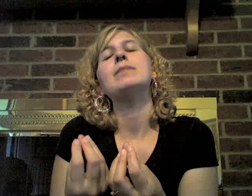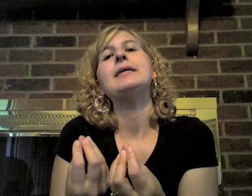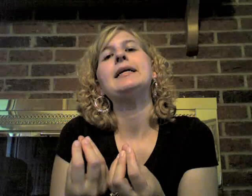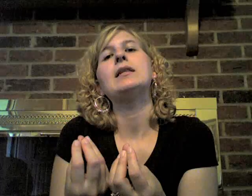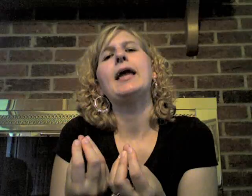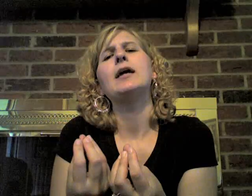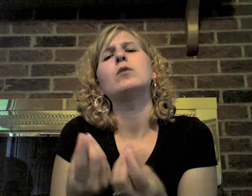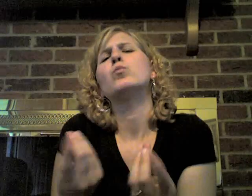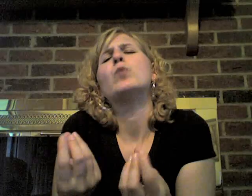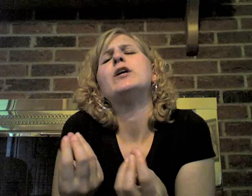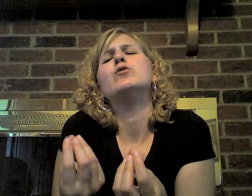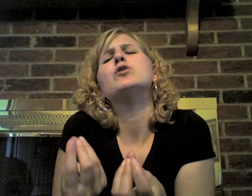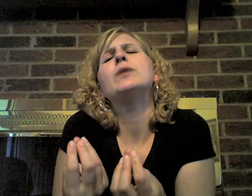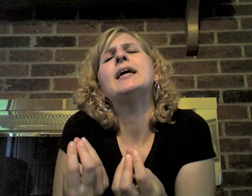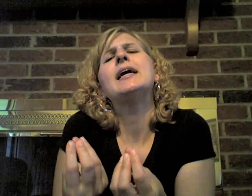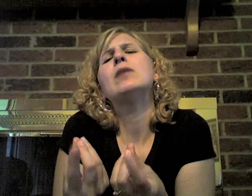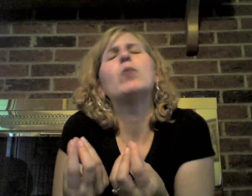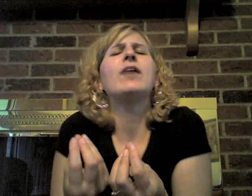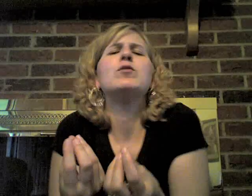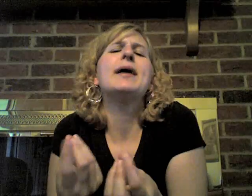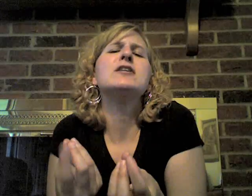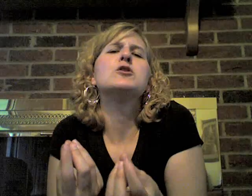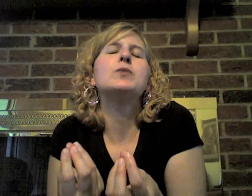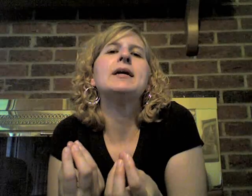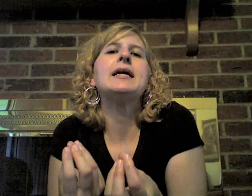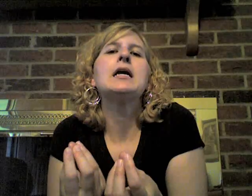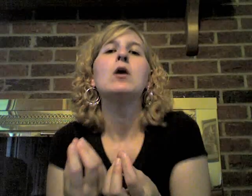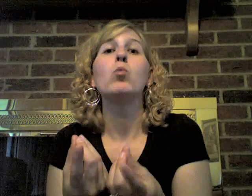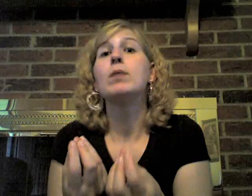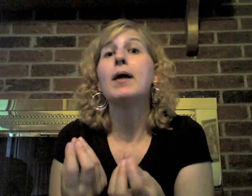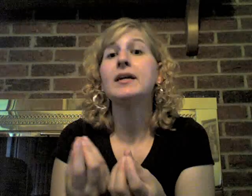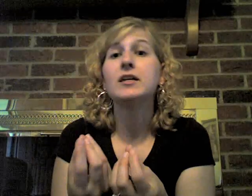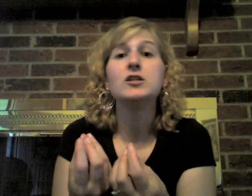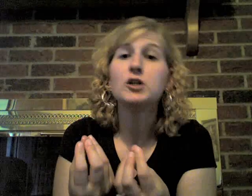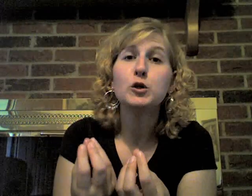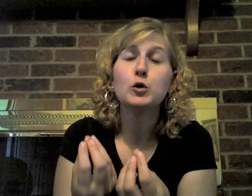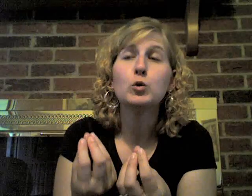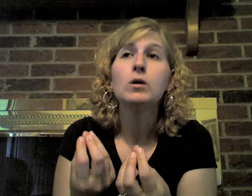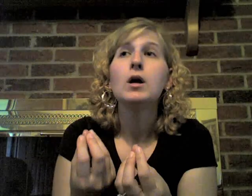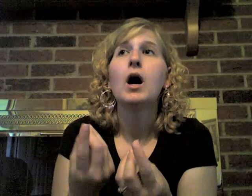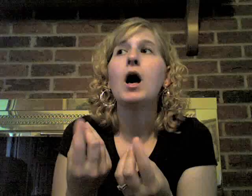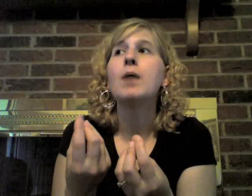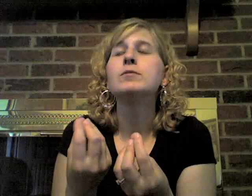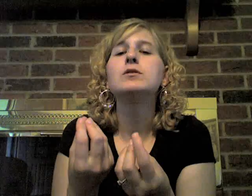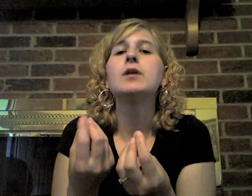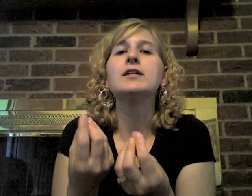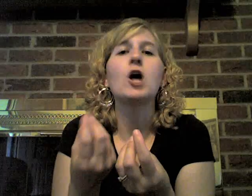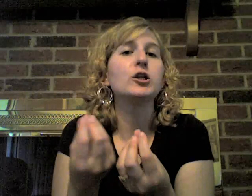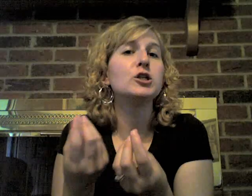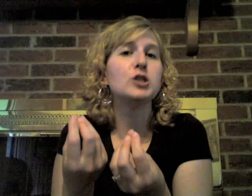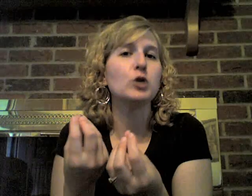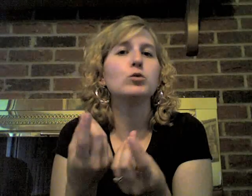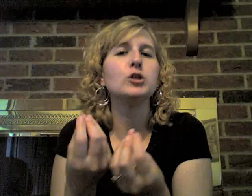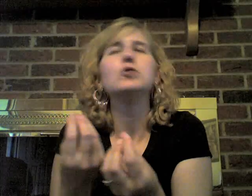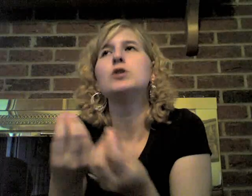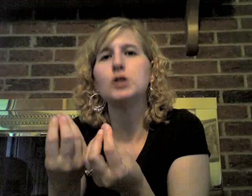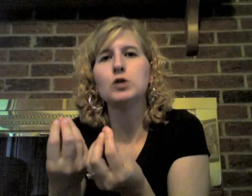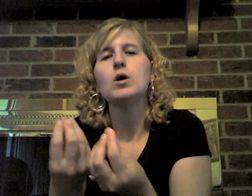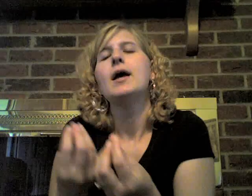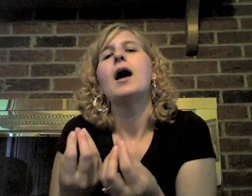can mean like, what are you doing? What have you been doing? What am I going to do? It's called to do.